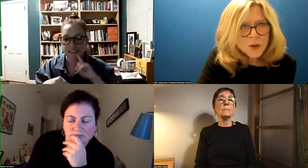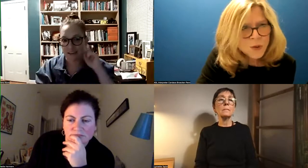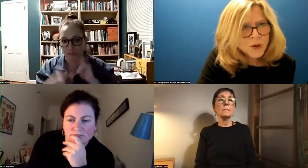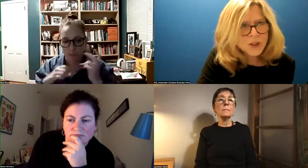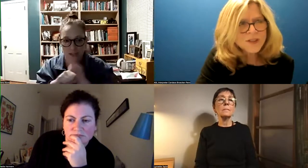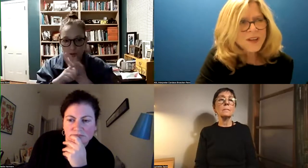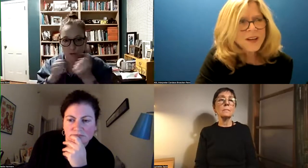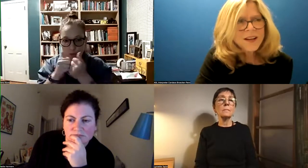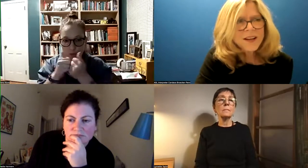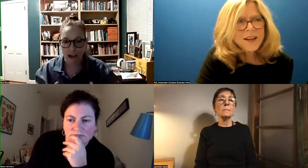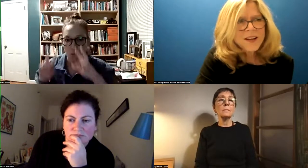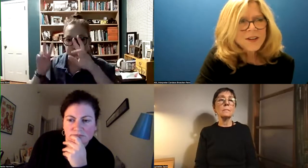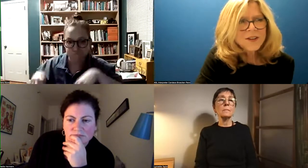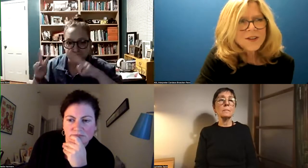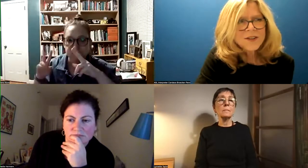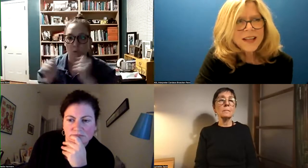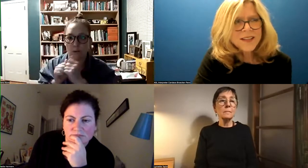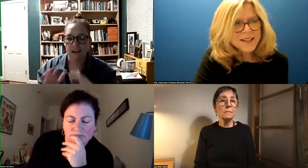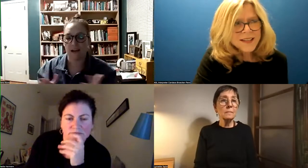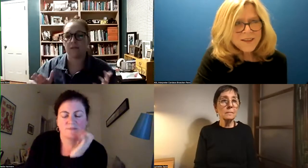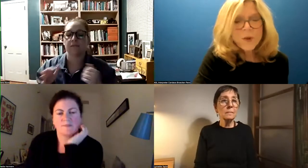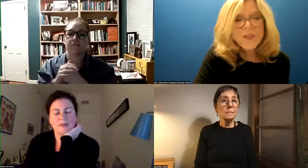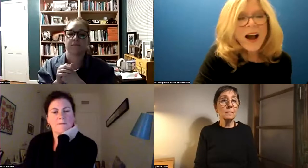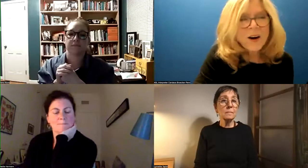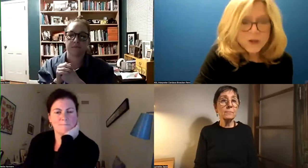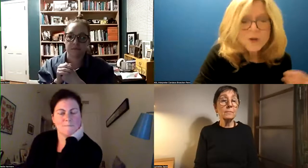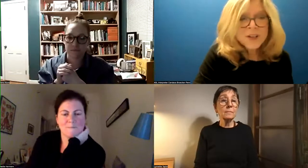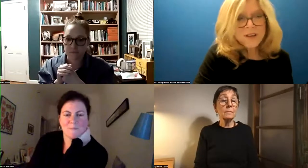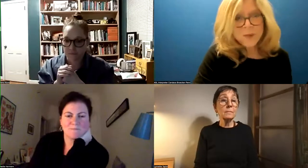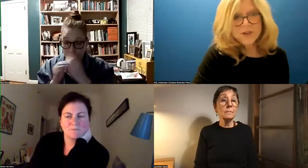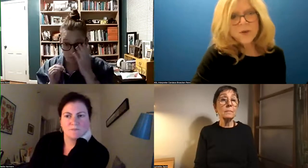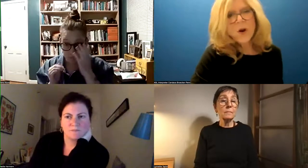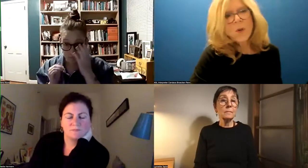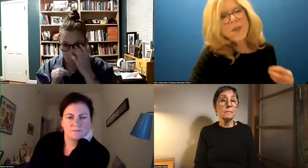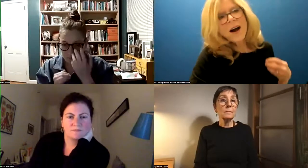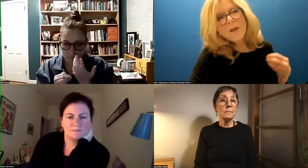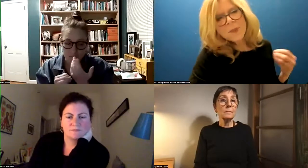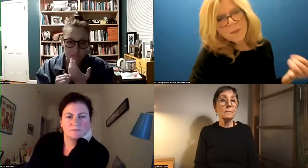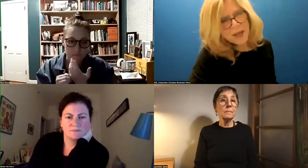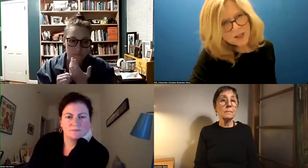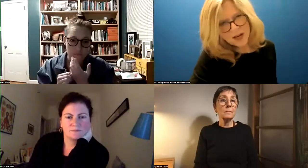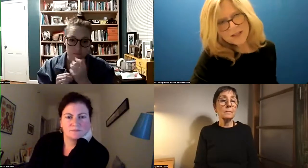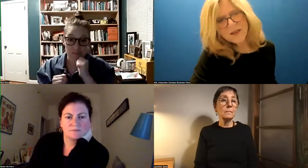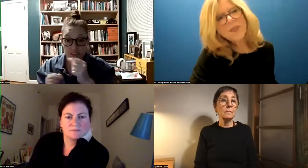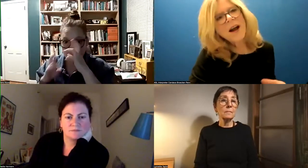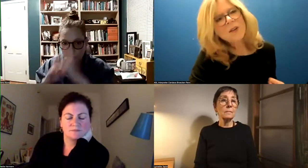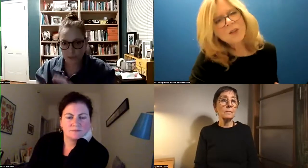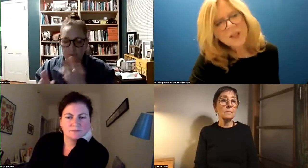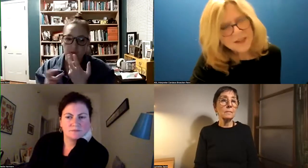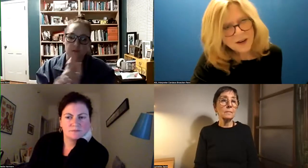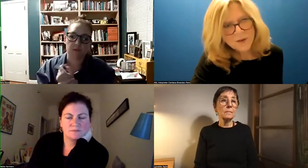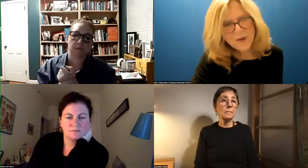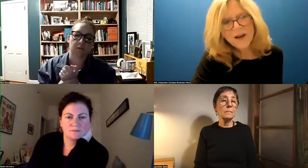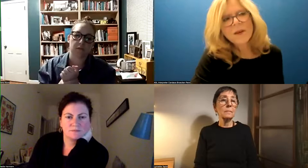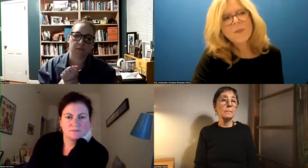and tools that the deaf without to the deaf person without being patronizing, without